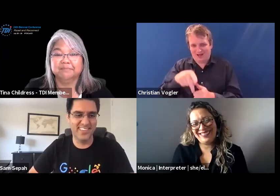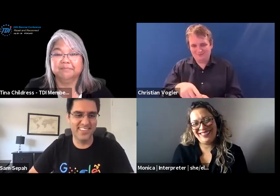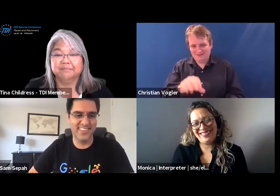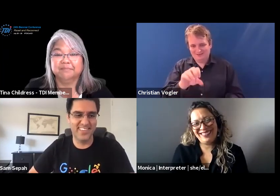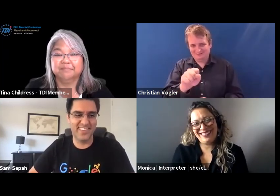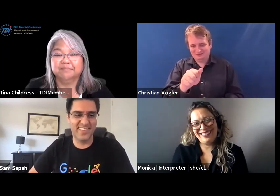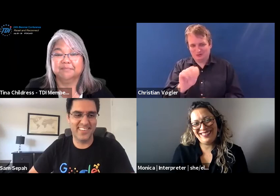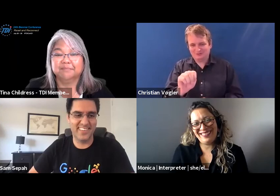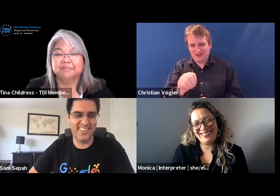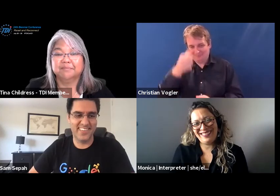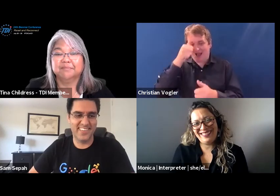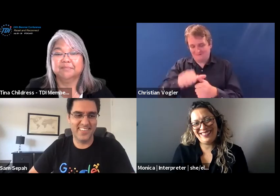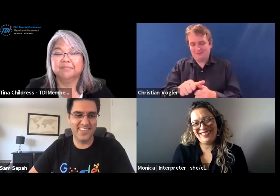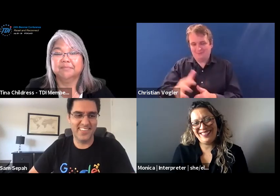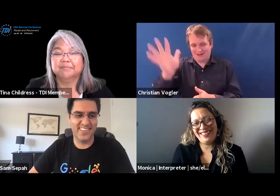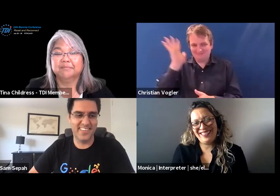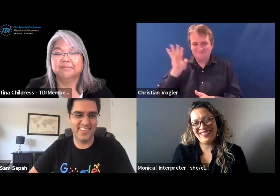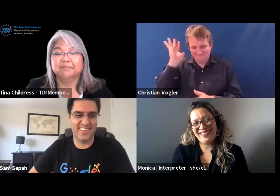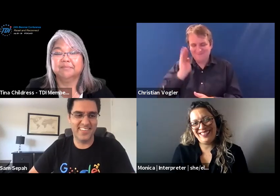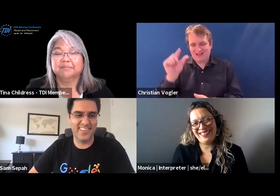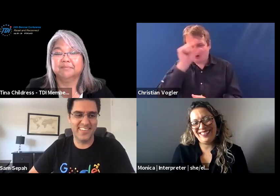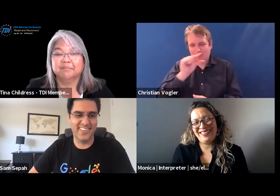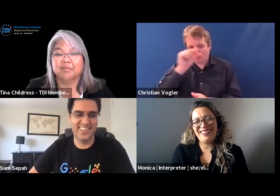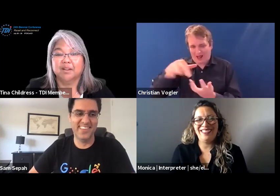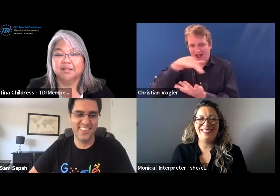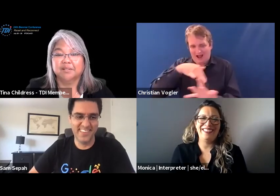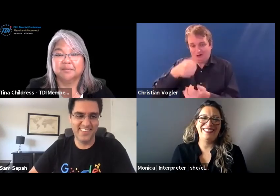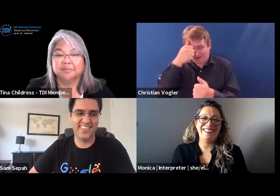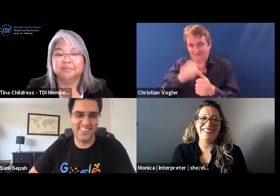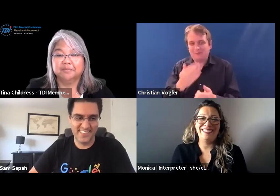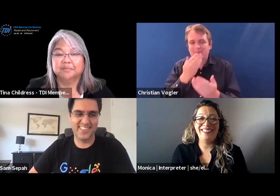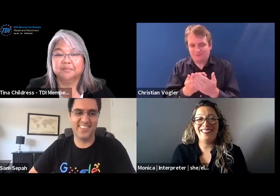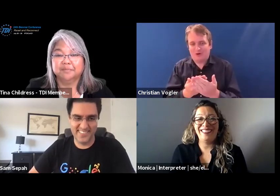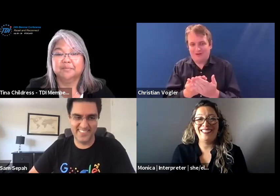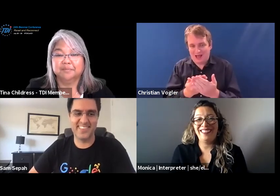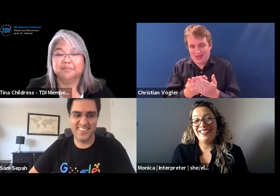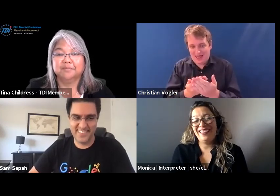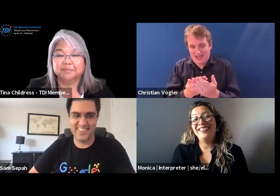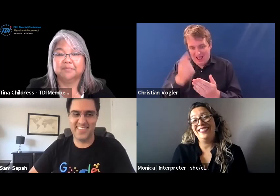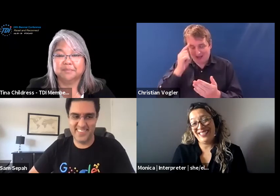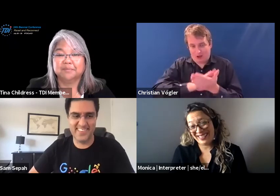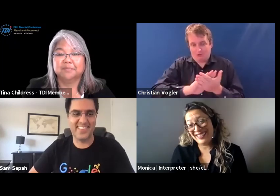Christian, I want to jump in. And Sam, you're right on the nose. I remember Google Hangout. I remember it was really